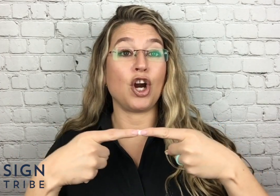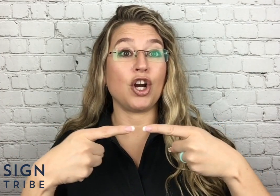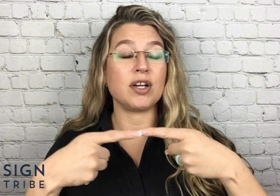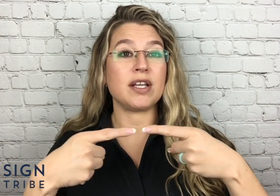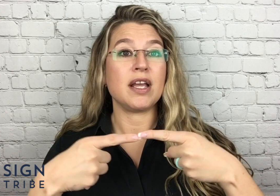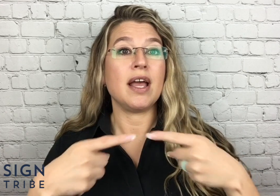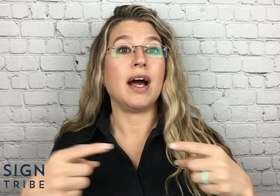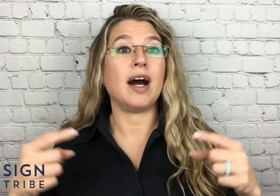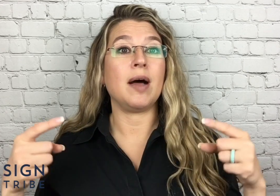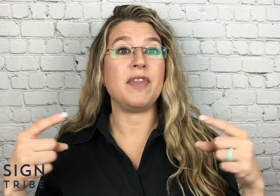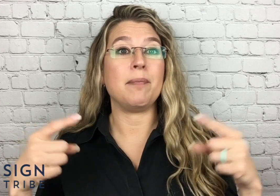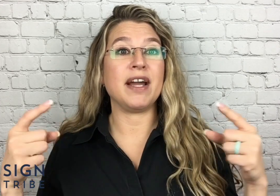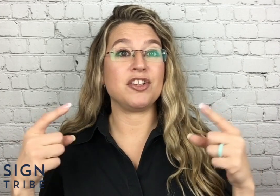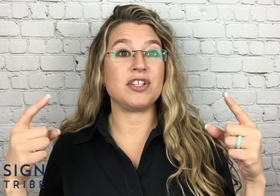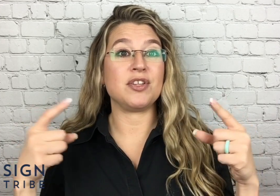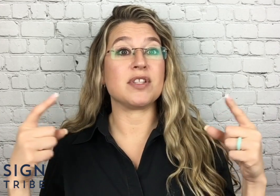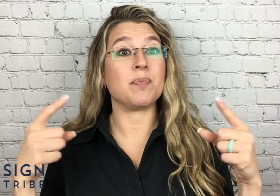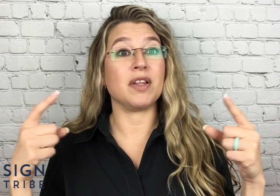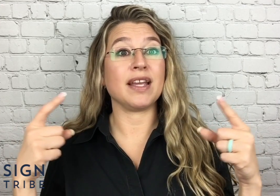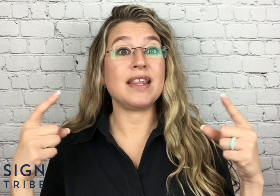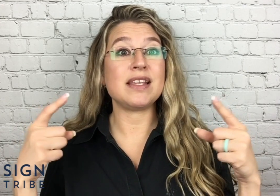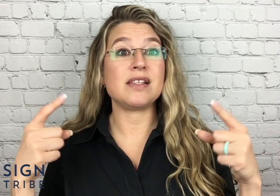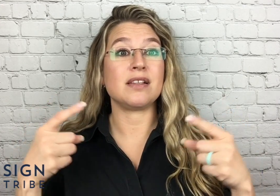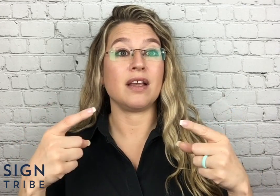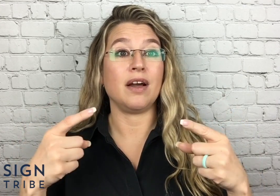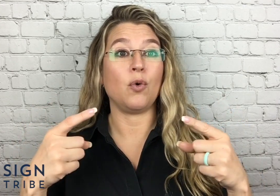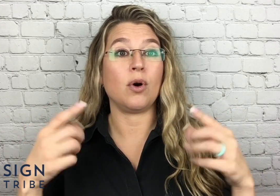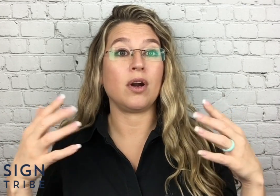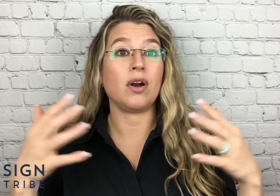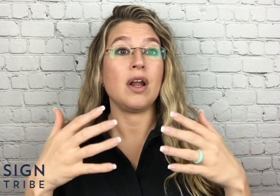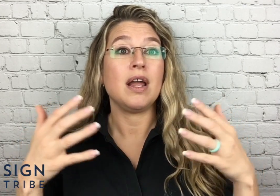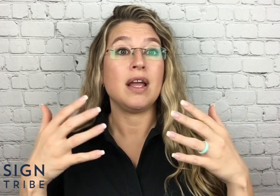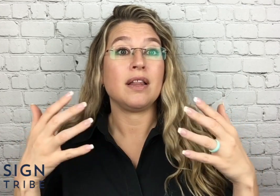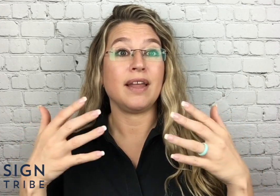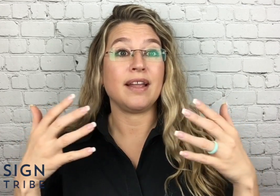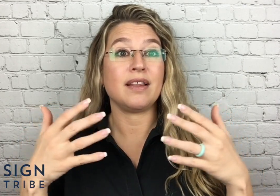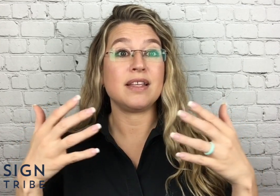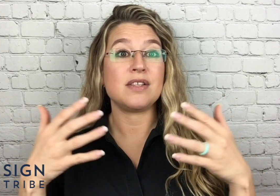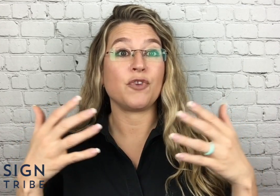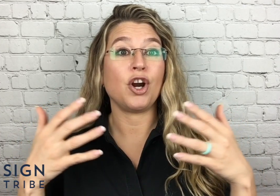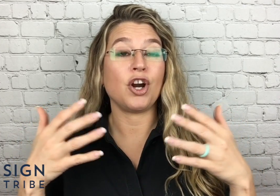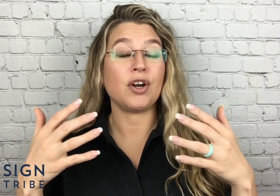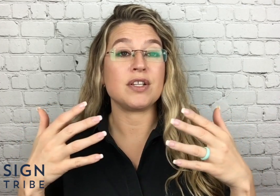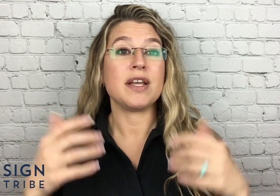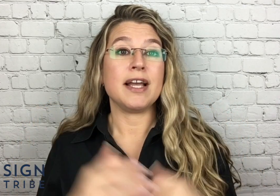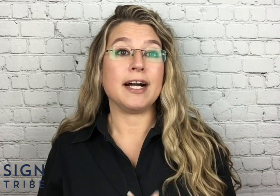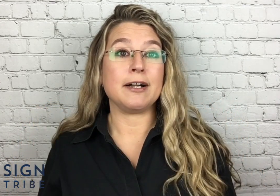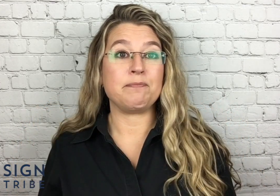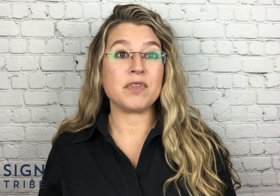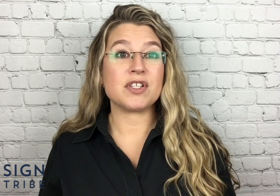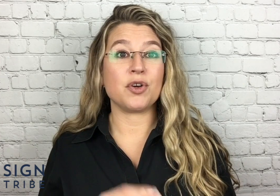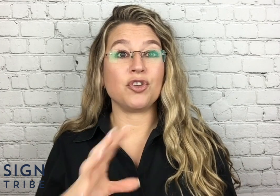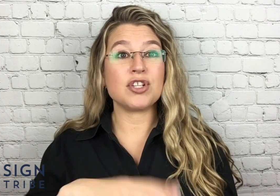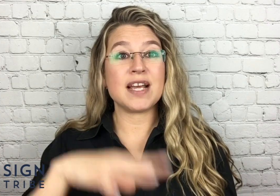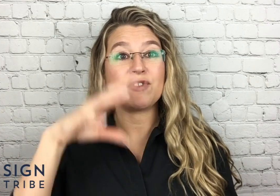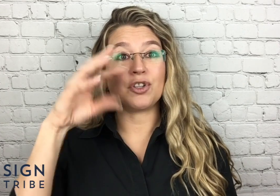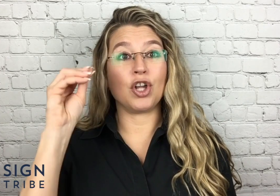hurt. They might just do something like this, or like this for hurt. So you'll just have to